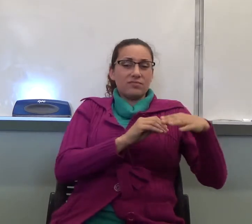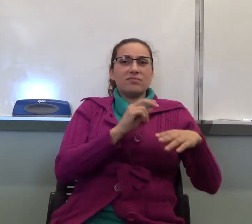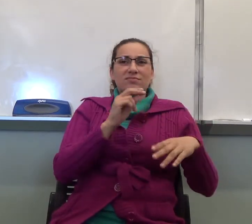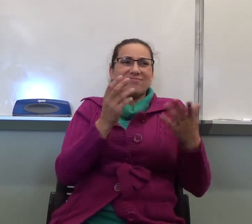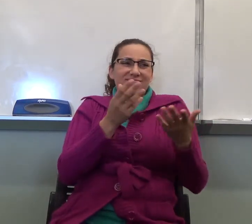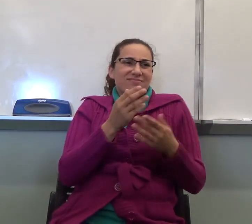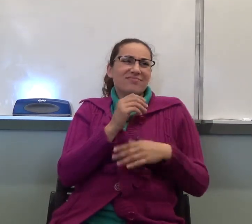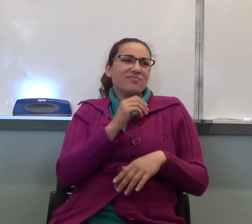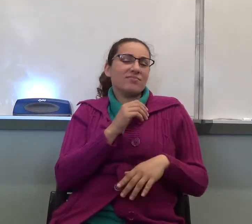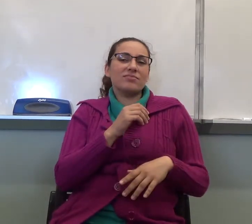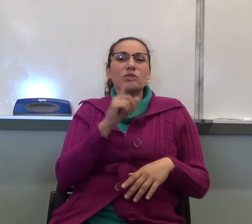Anything else?